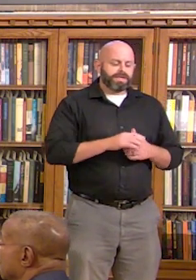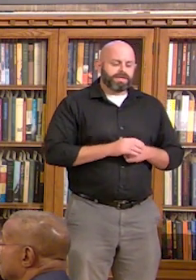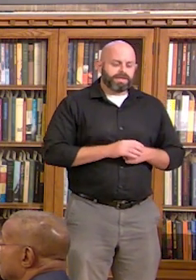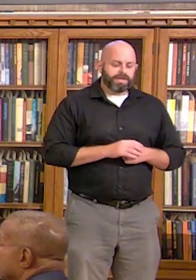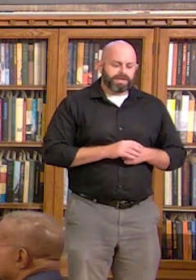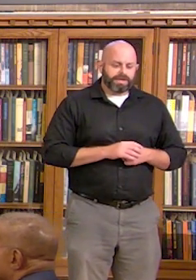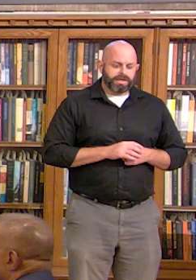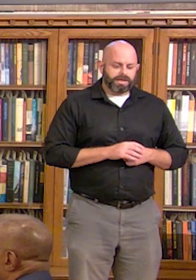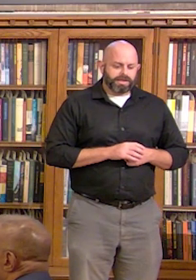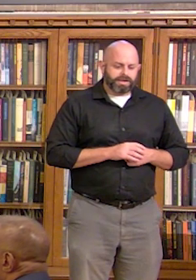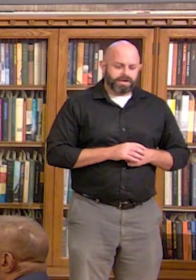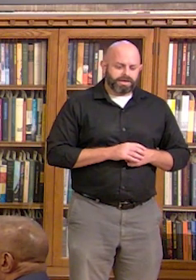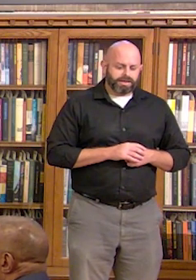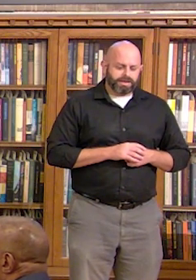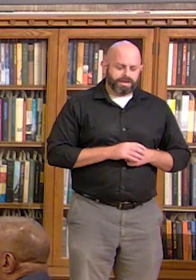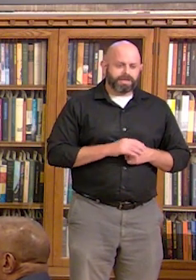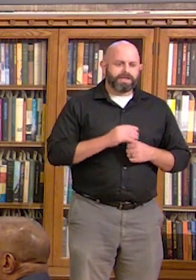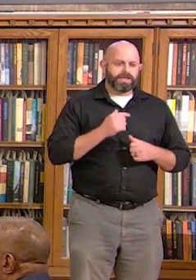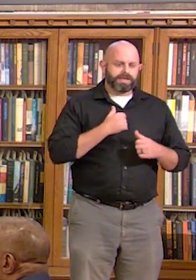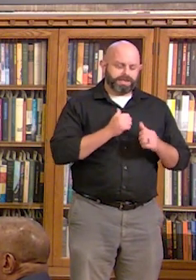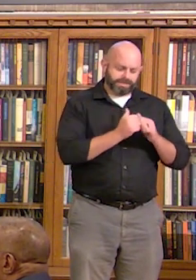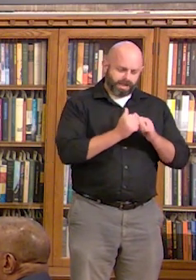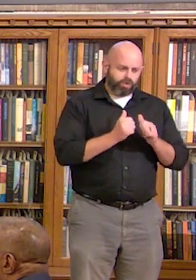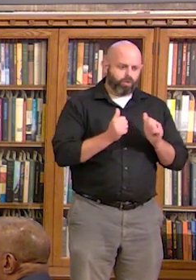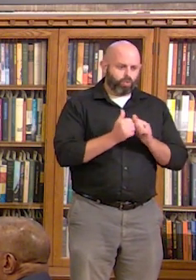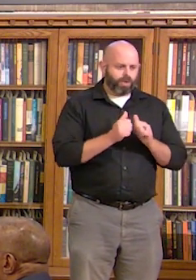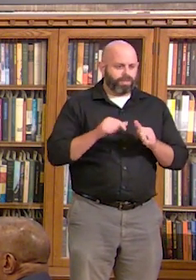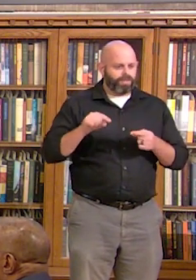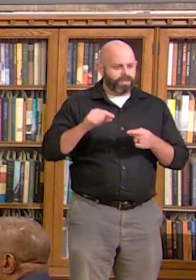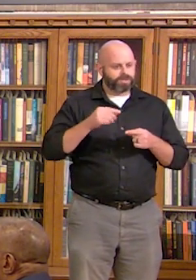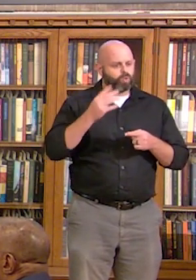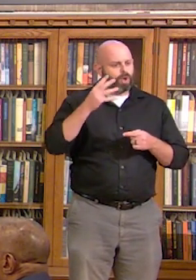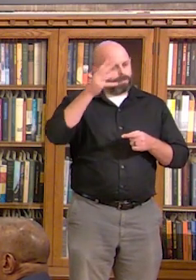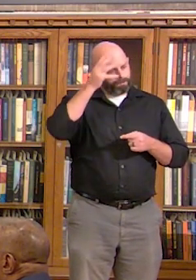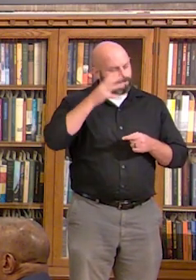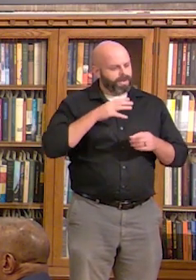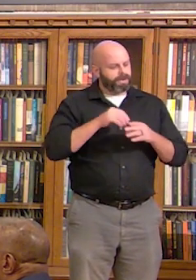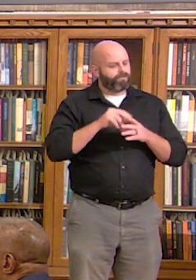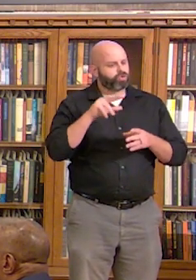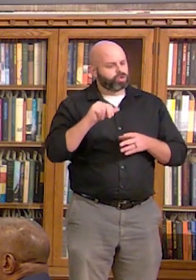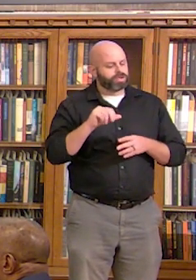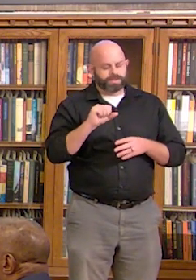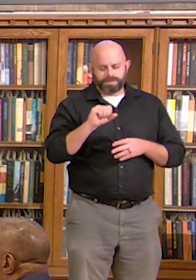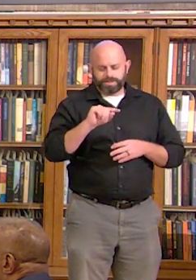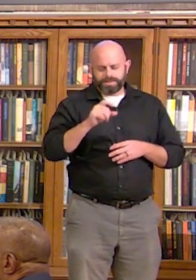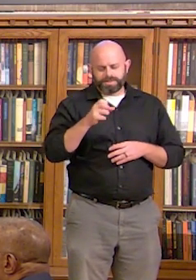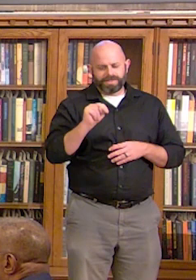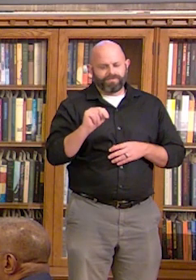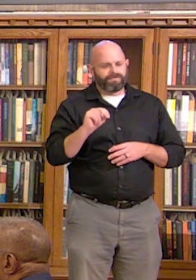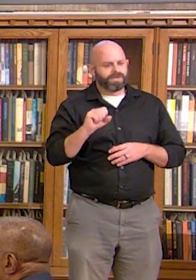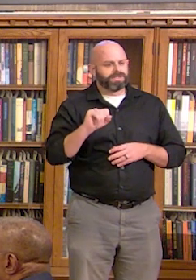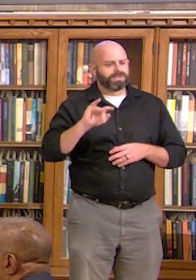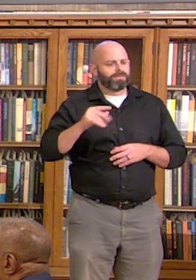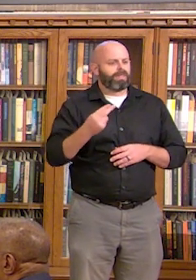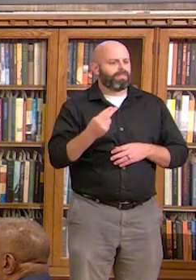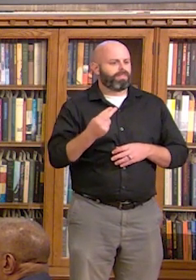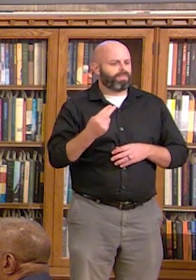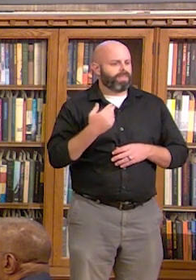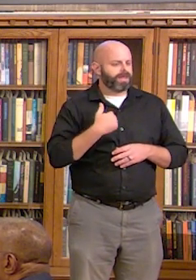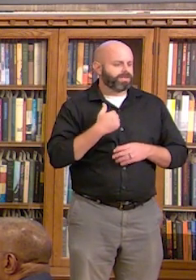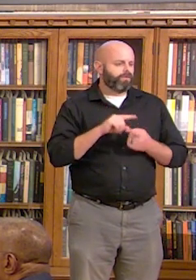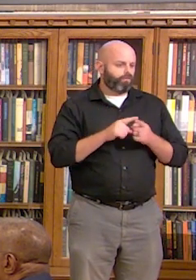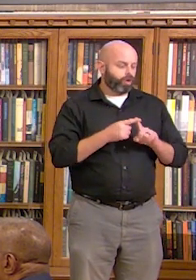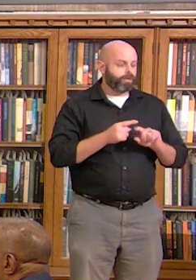he he he gets together with this white man in Virginia named Steven Smith and he has a friend another